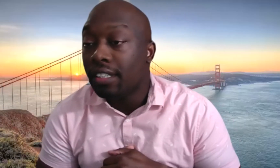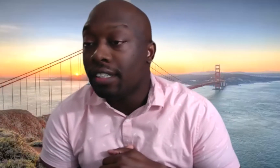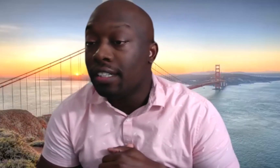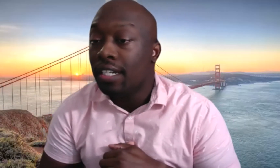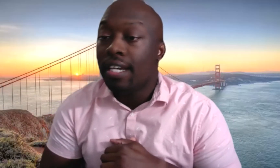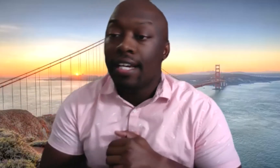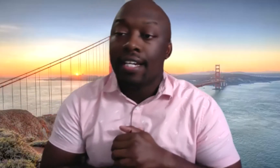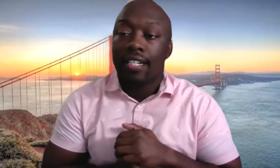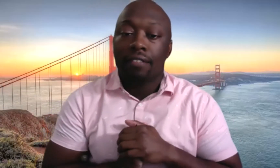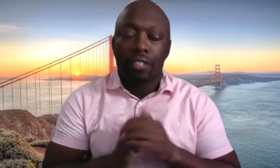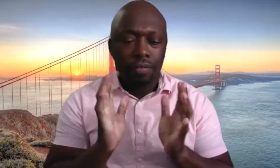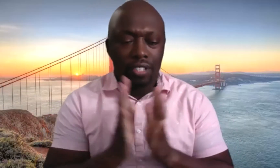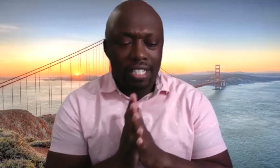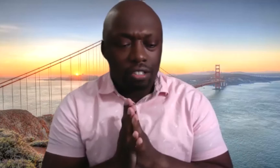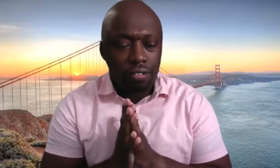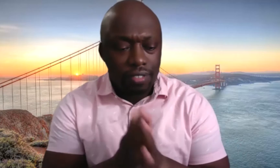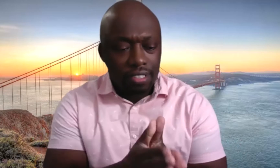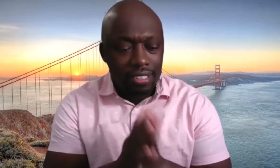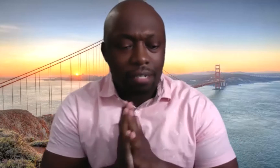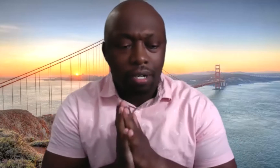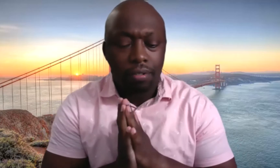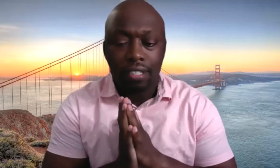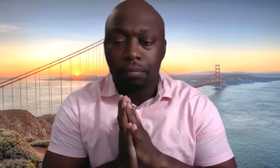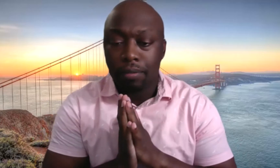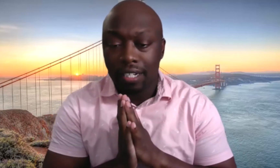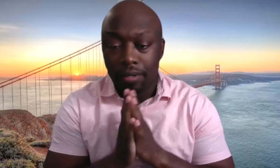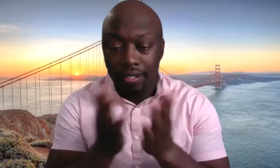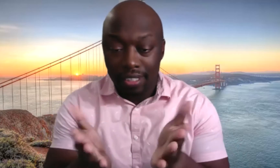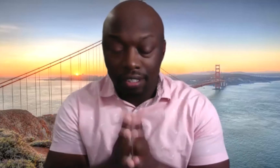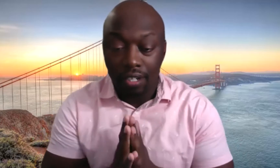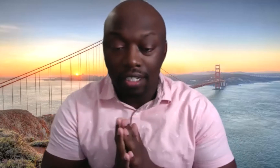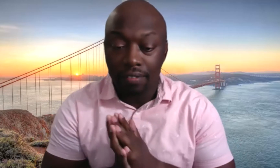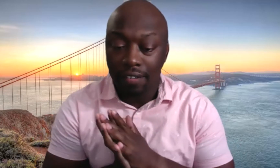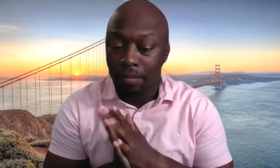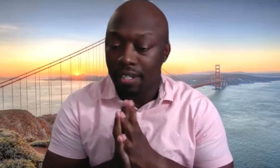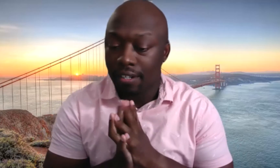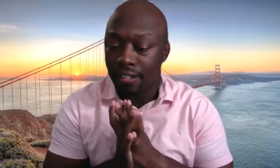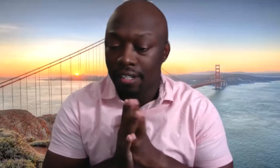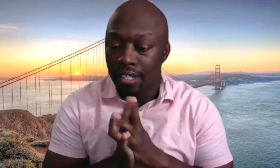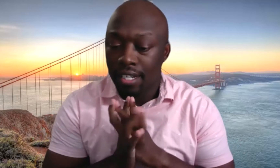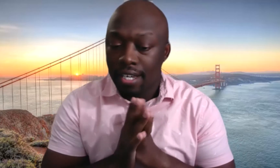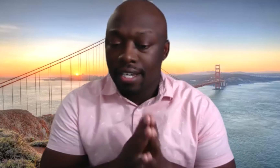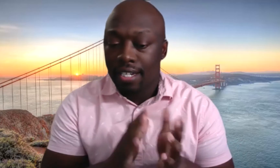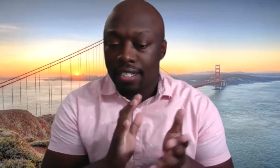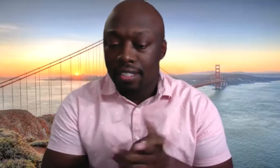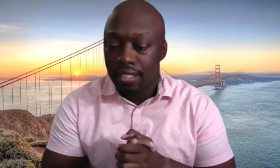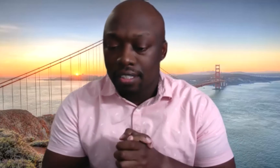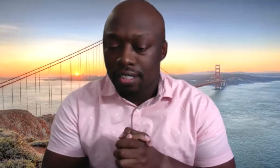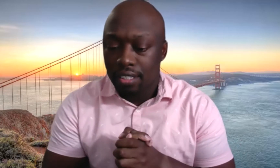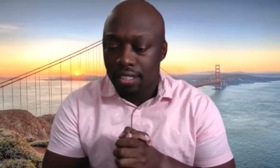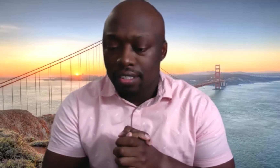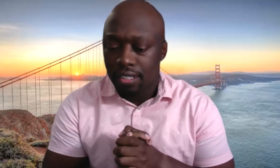Edwards. And first of all, thank you for the Santa Barbara Public Library, and thank you, Holly, for having me here.